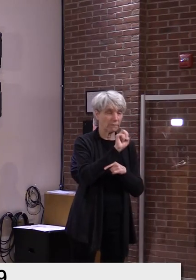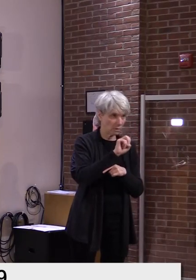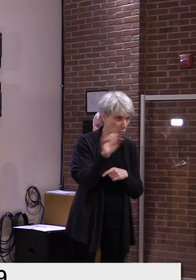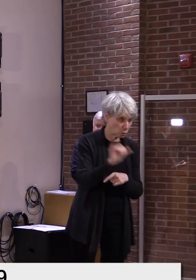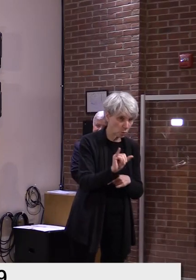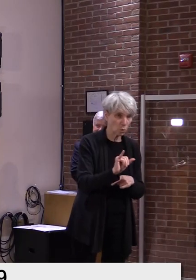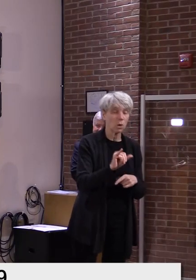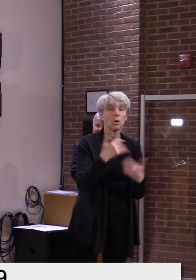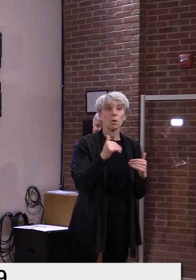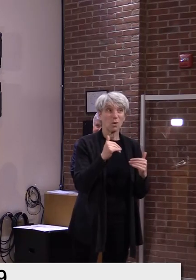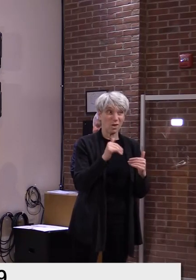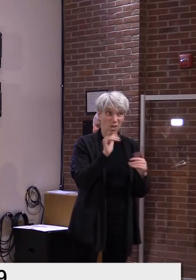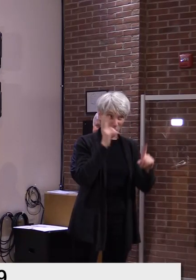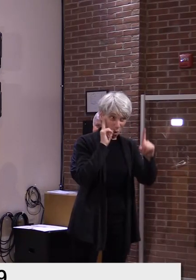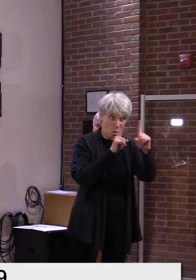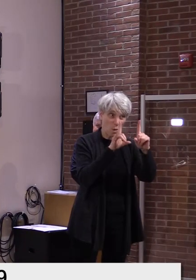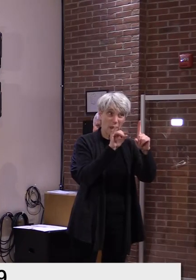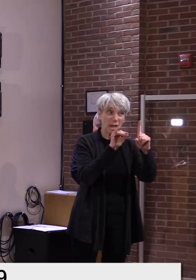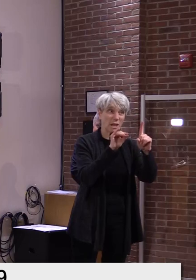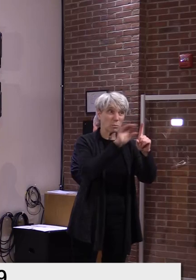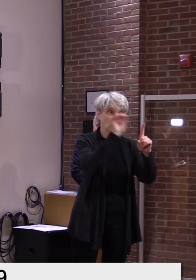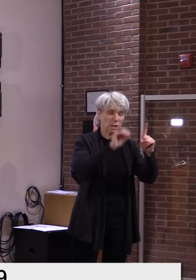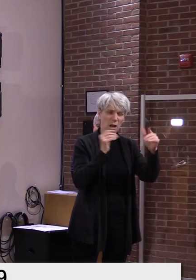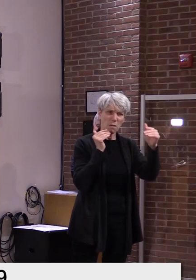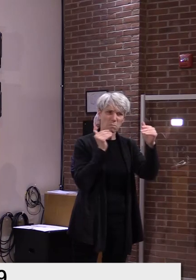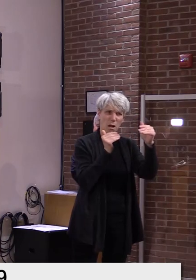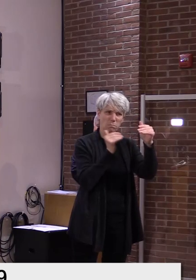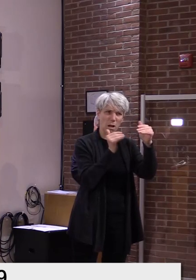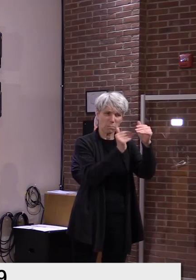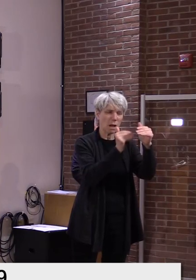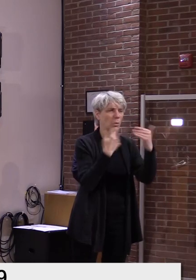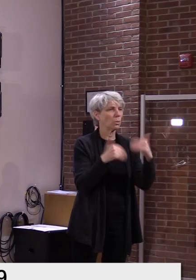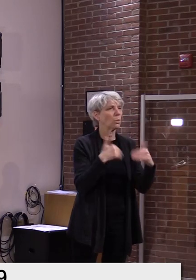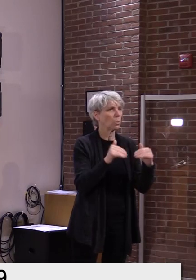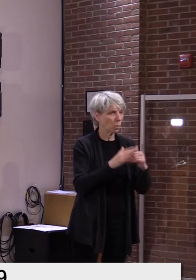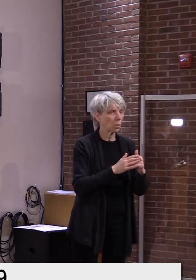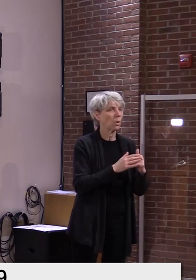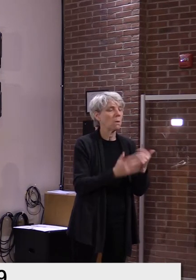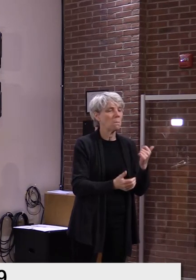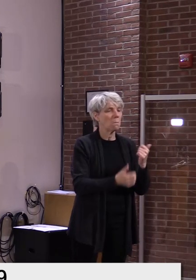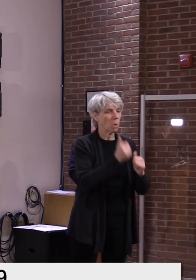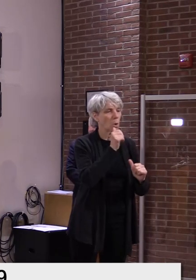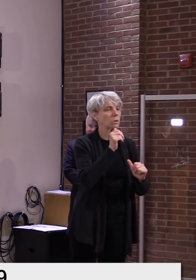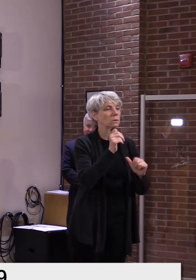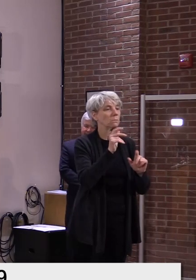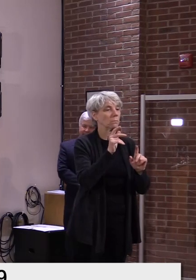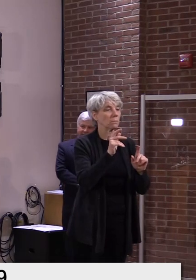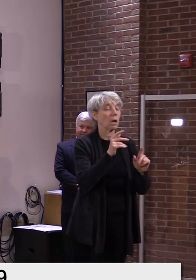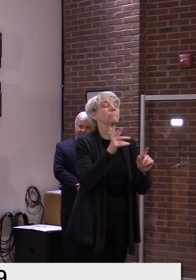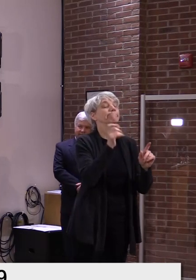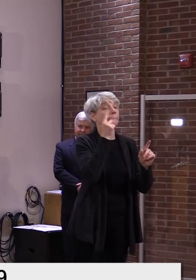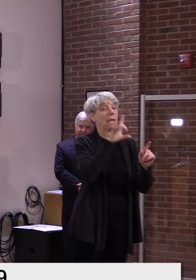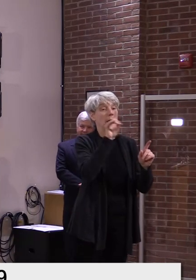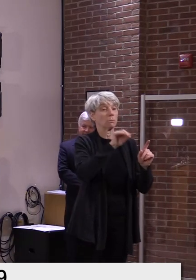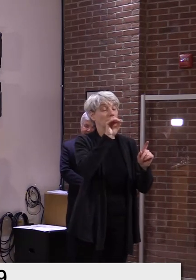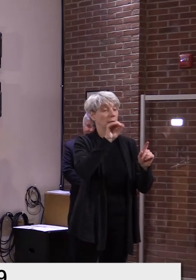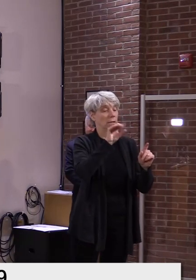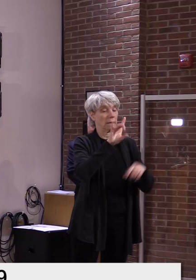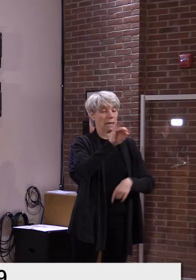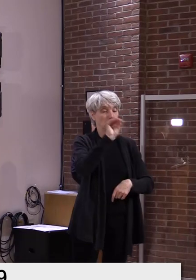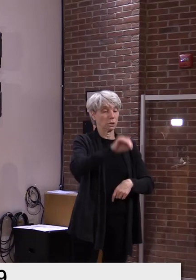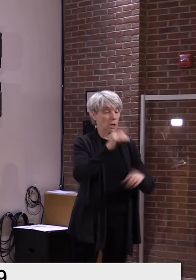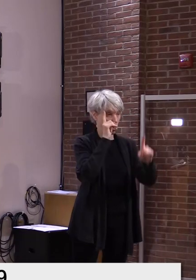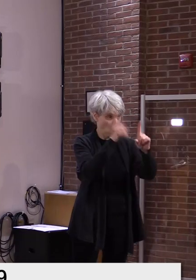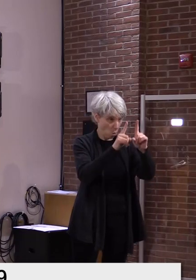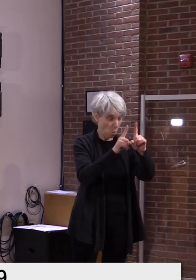and over population receiving at least one dose of the vaccine. Though, as they noted, we're not quite as close